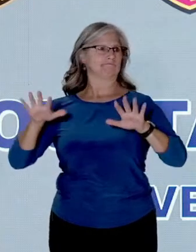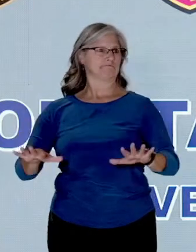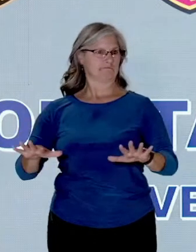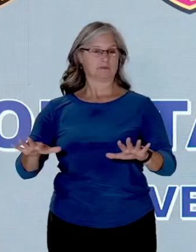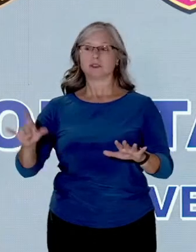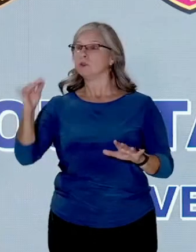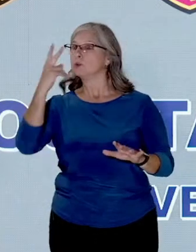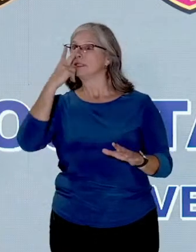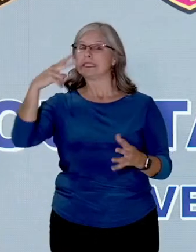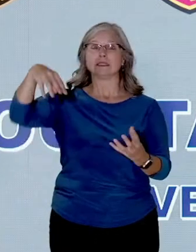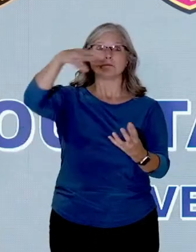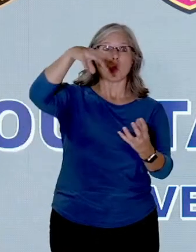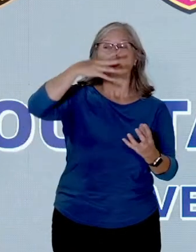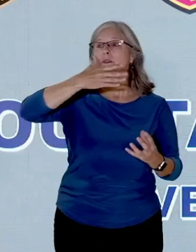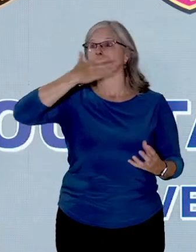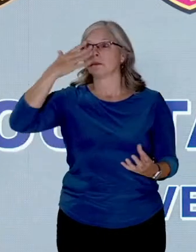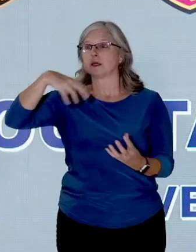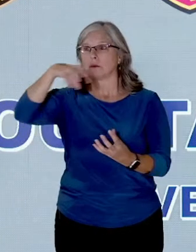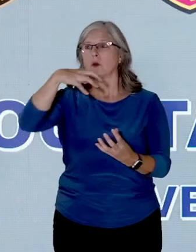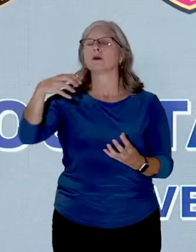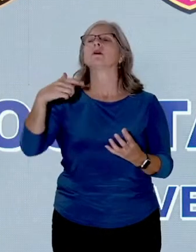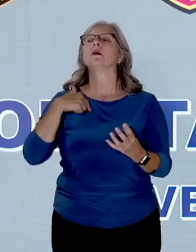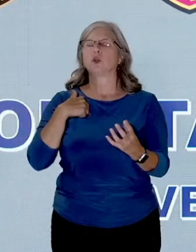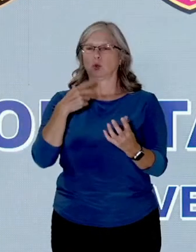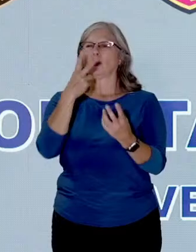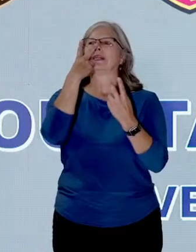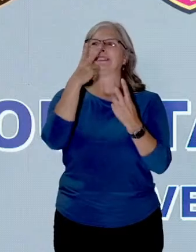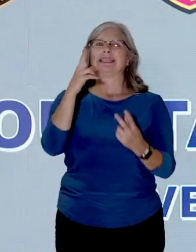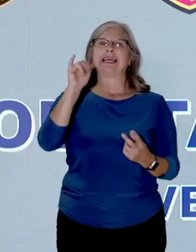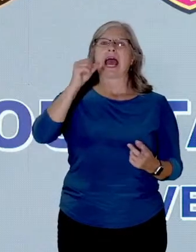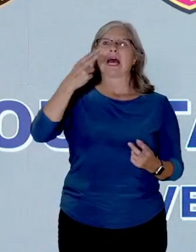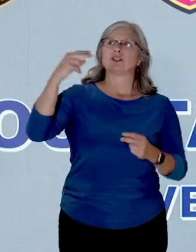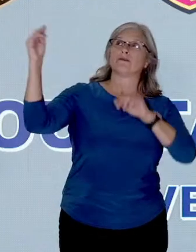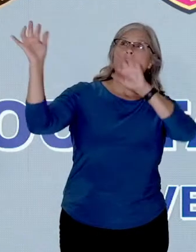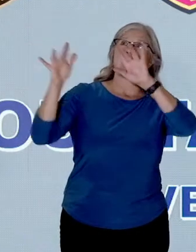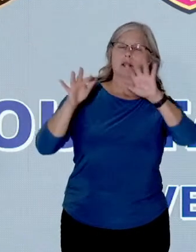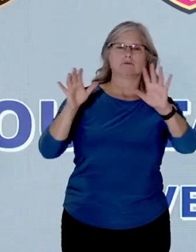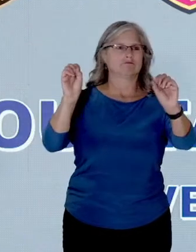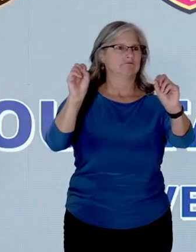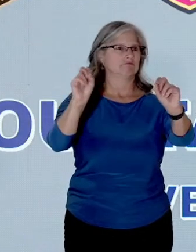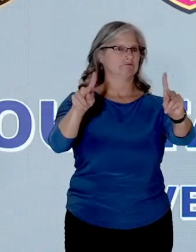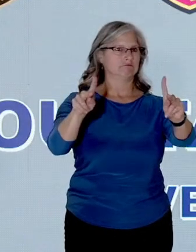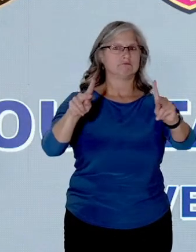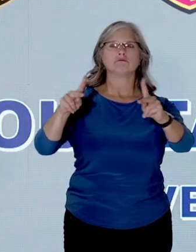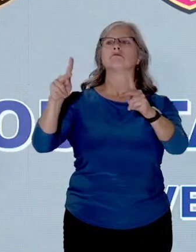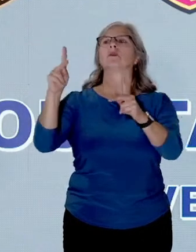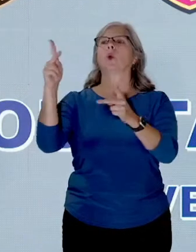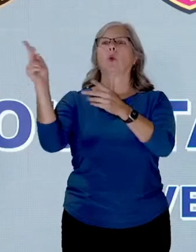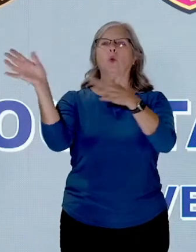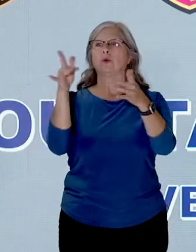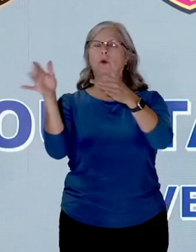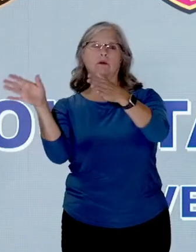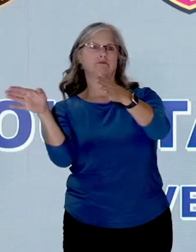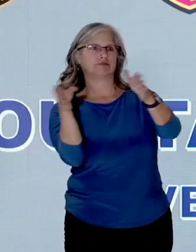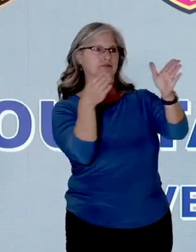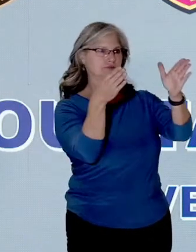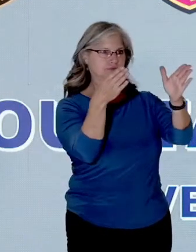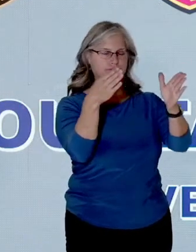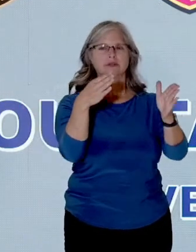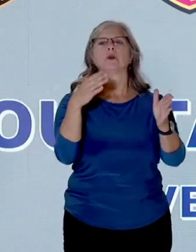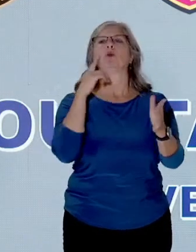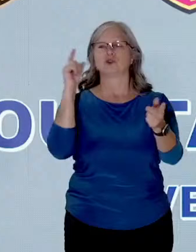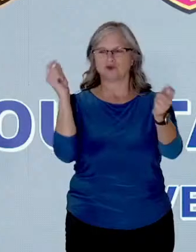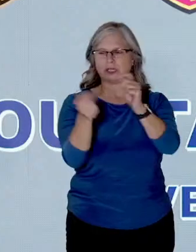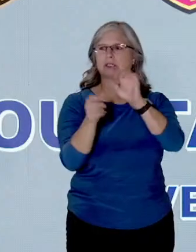if you see smoke, if you smell smoke, you're going to see ash, it's okay. The winds are going to shift, the smoke is going to shift, and it's going to